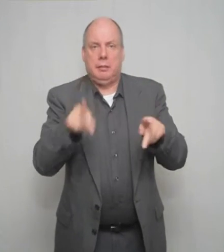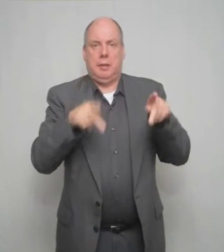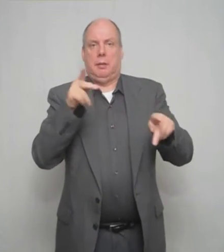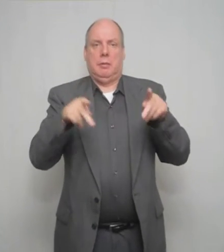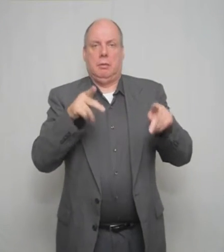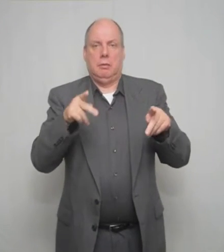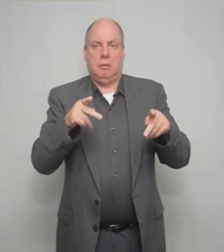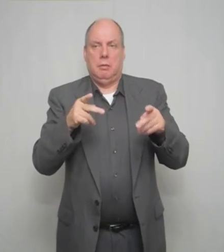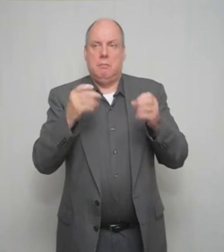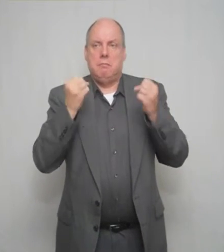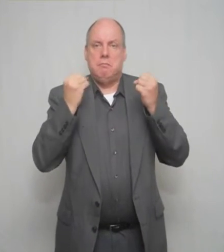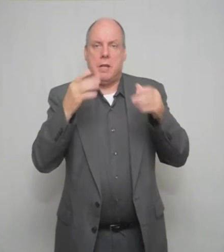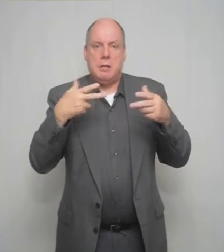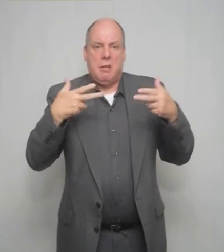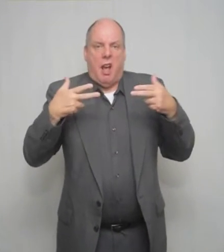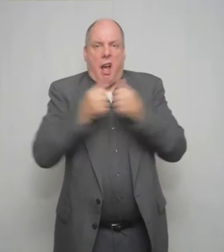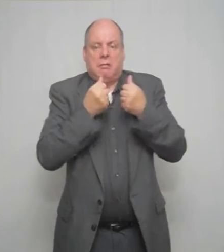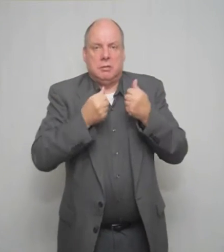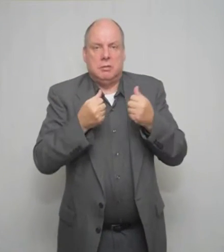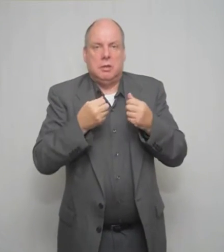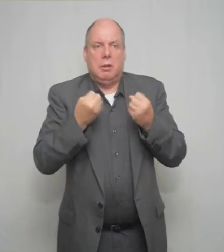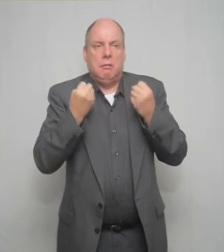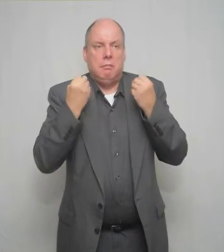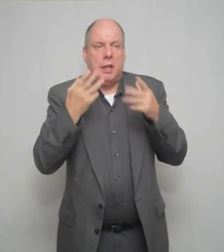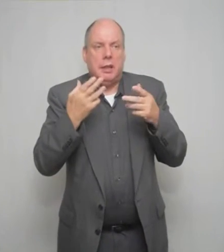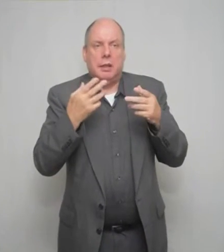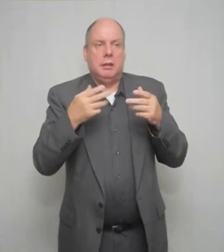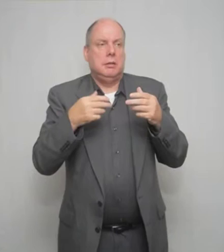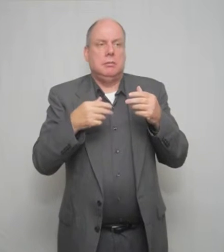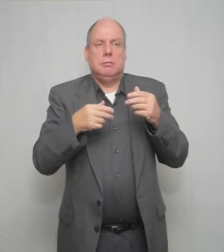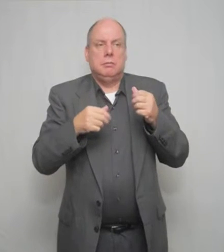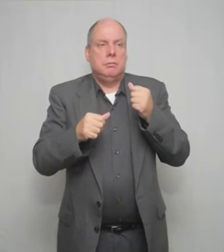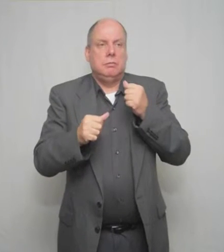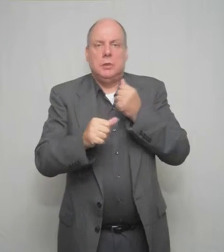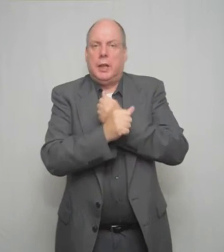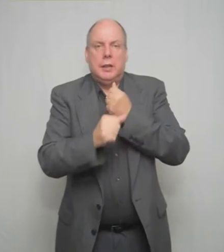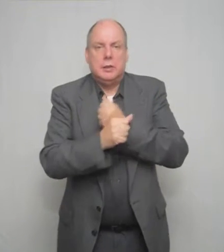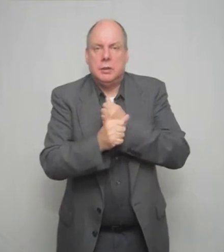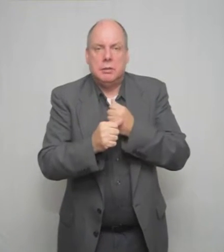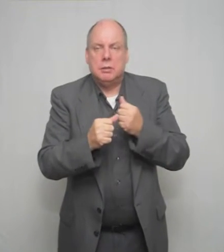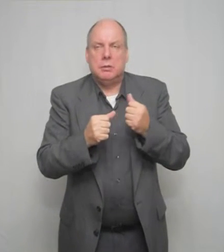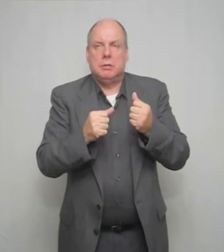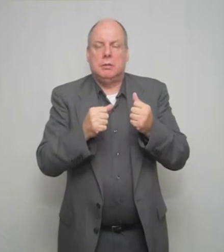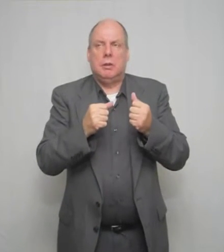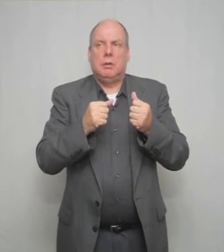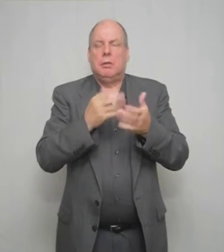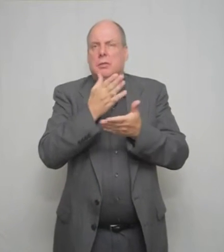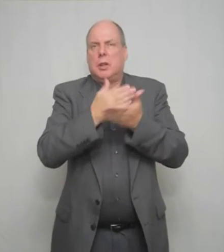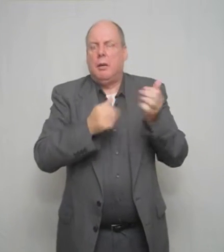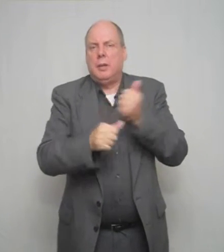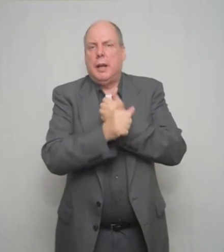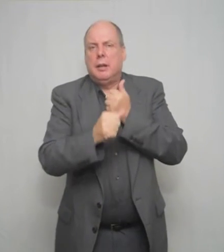And there were a lot of people there. We saw a lot of car accidents. And there were some dangerous areas.